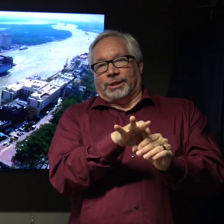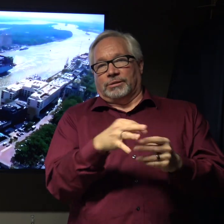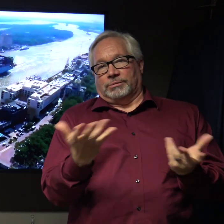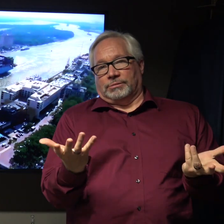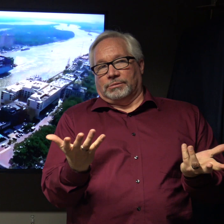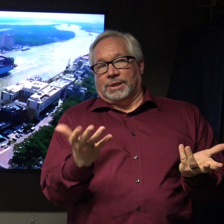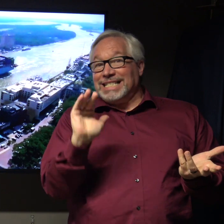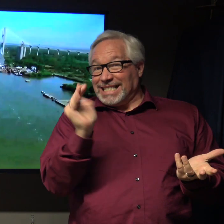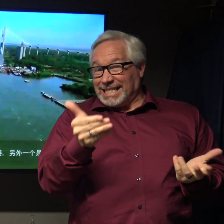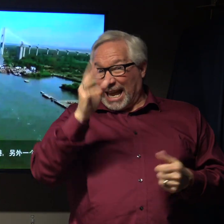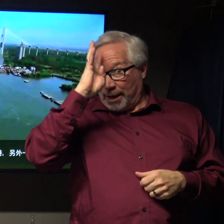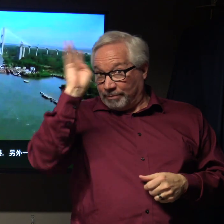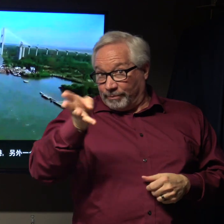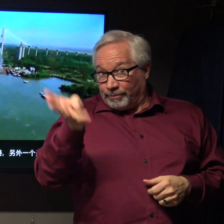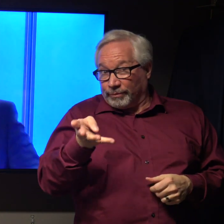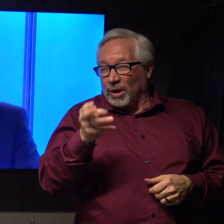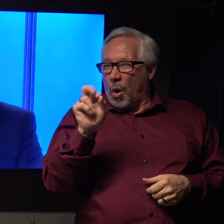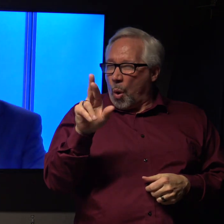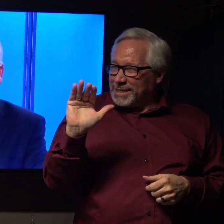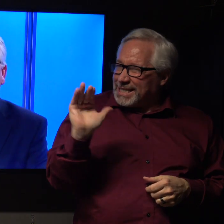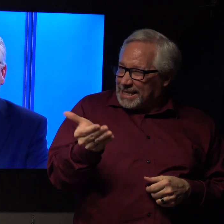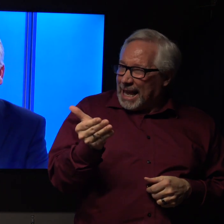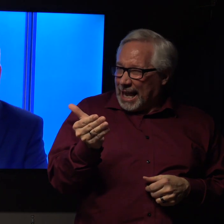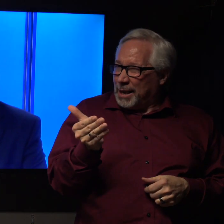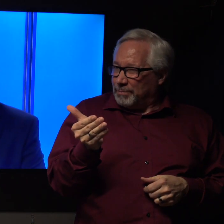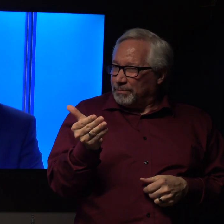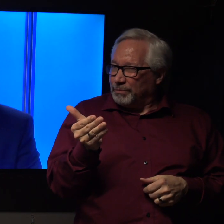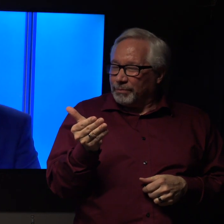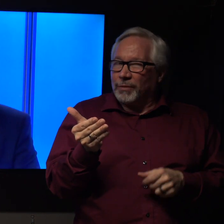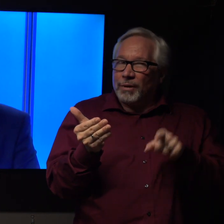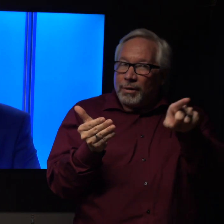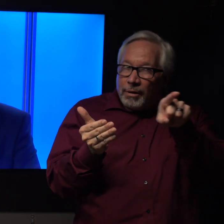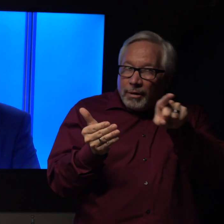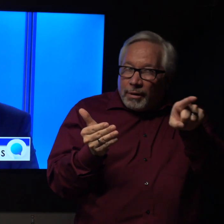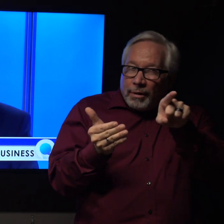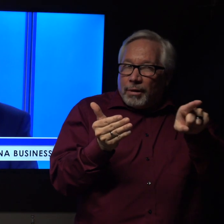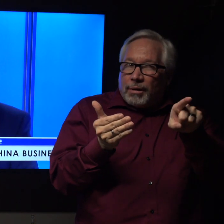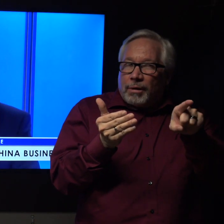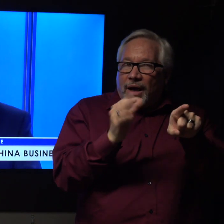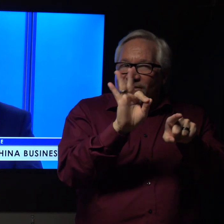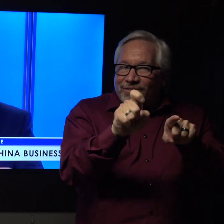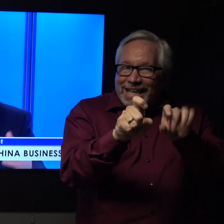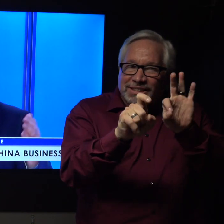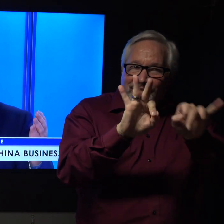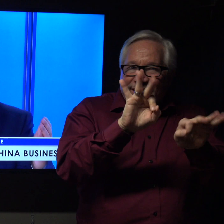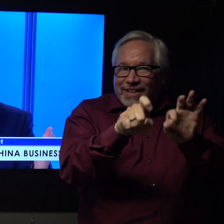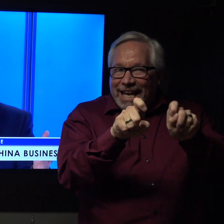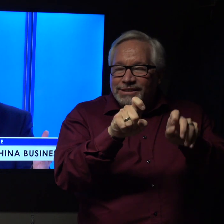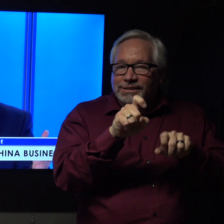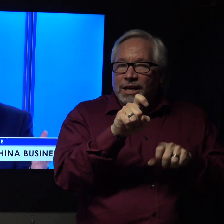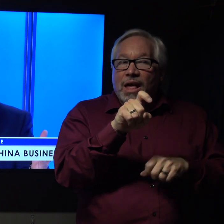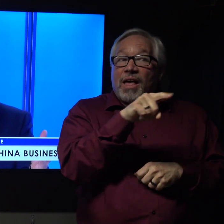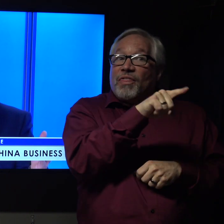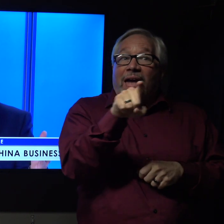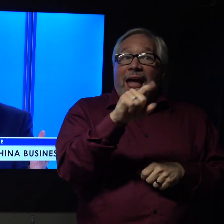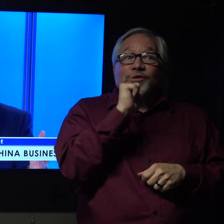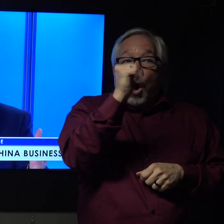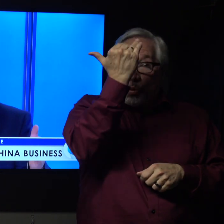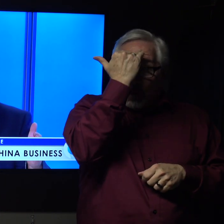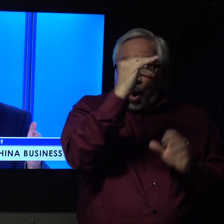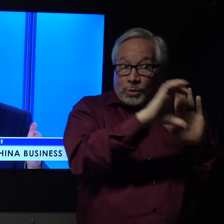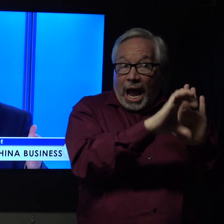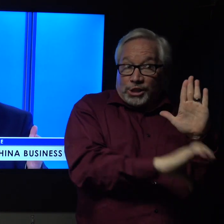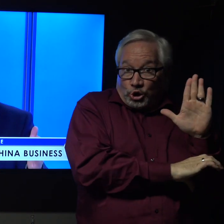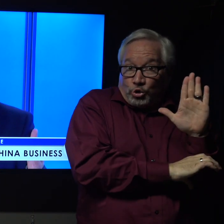So does this seem far-fetched, Rick, or is this a plausible connection to why so many of our elected officials, either they don't